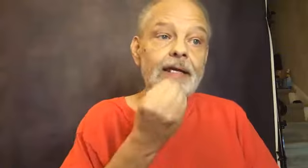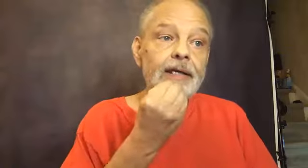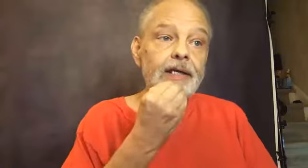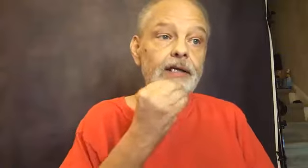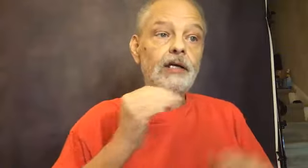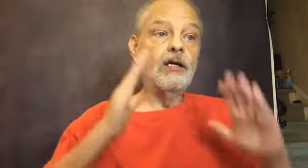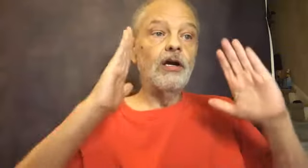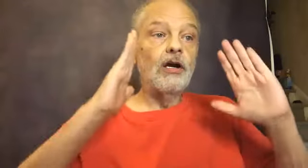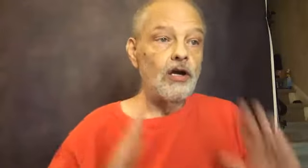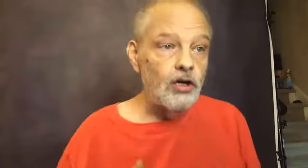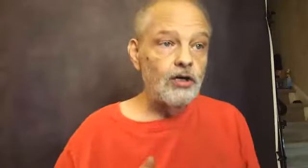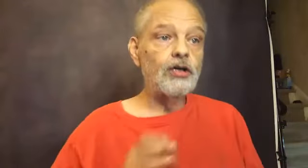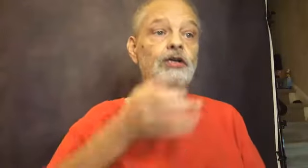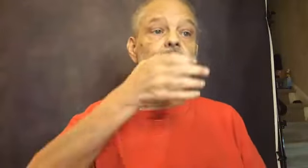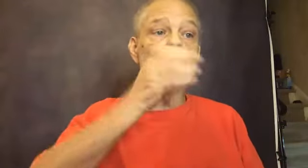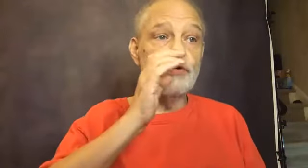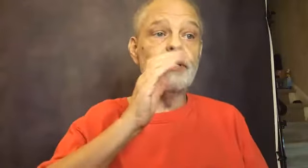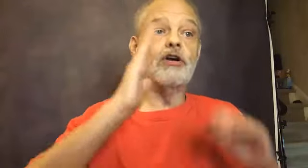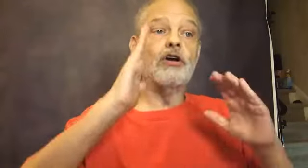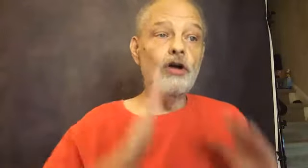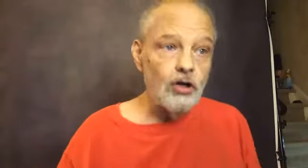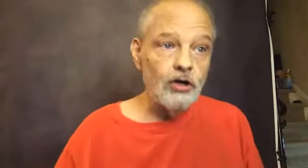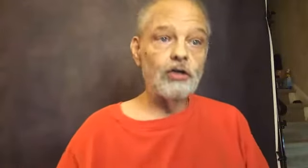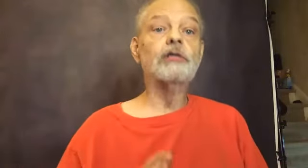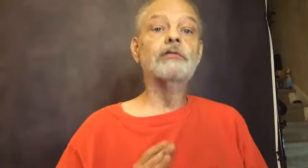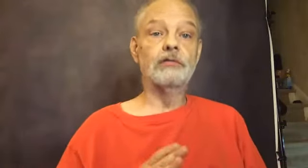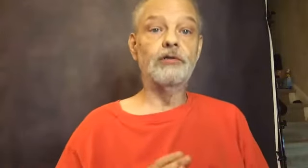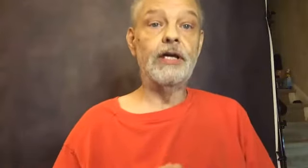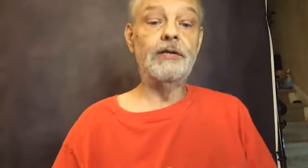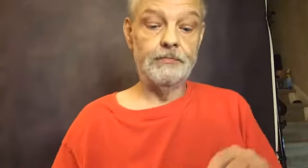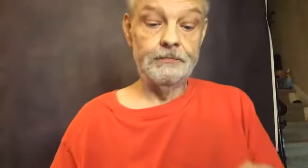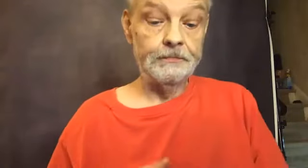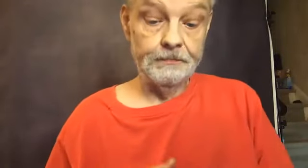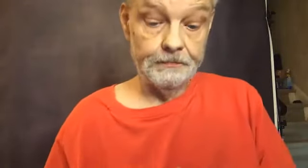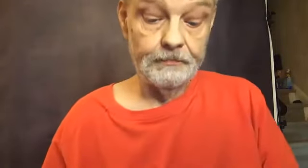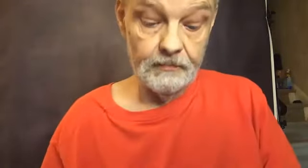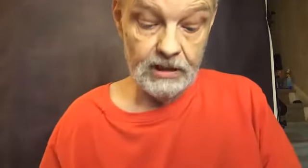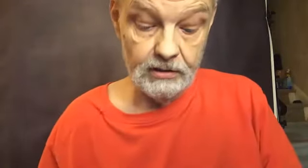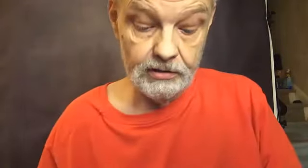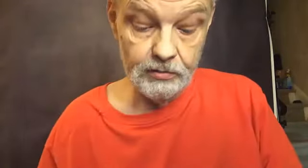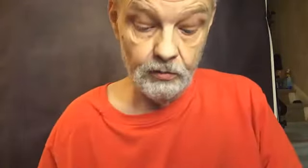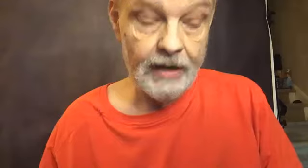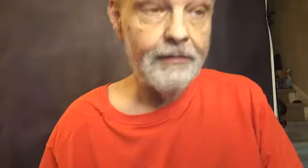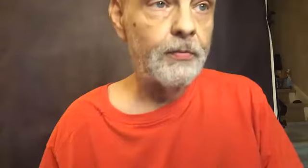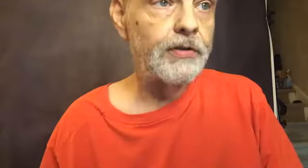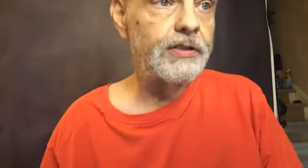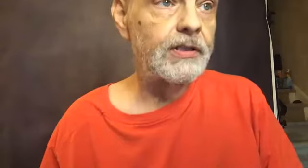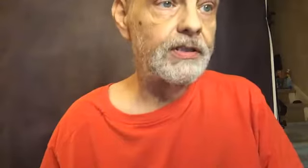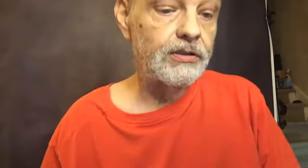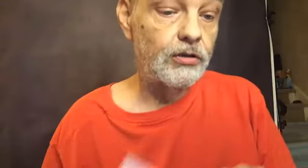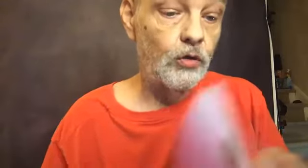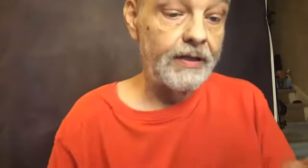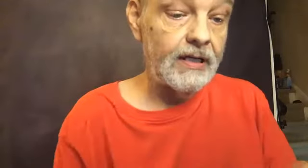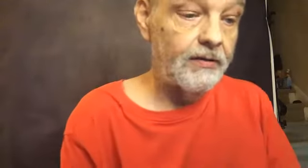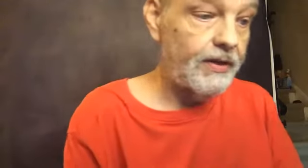Eat. Drink. Okay. So whatever the person is, it's doing that